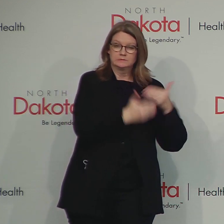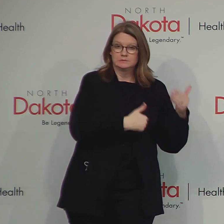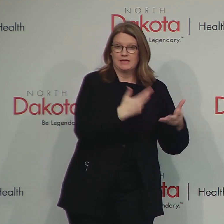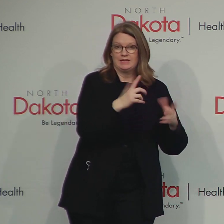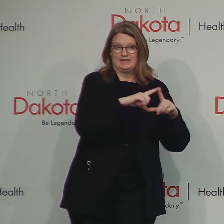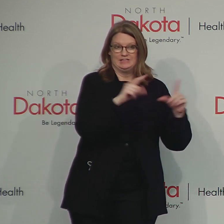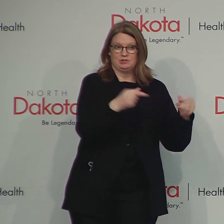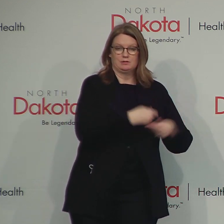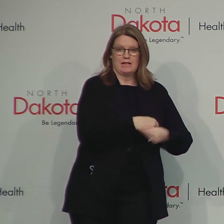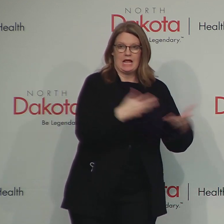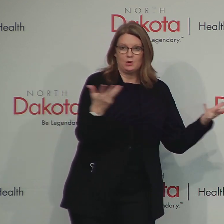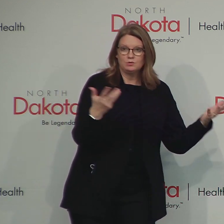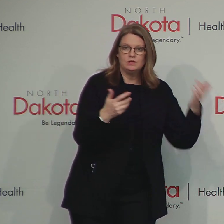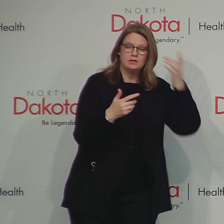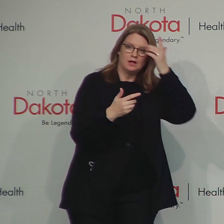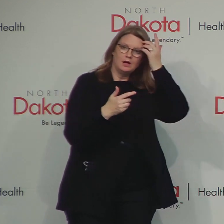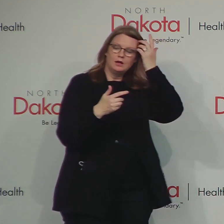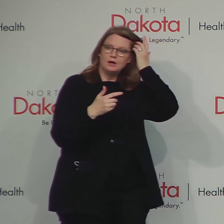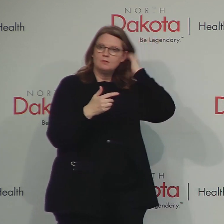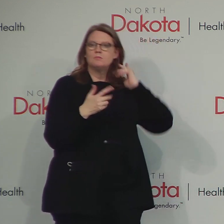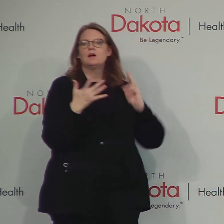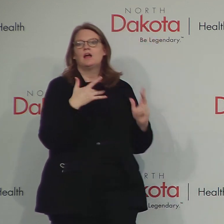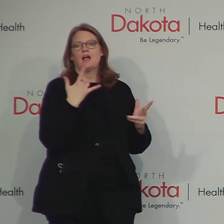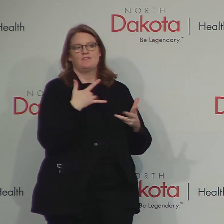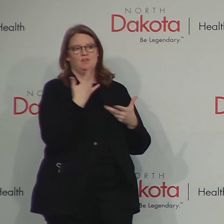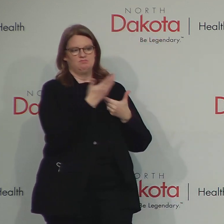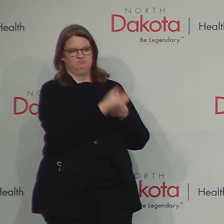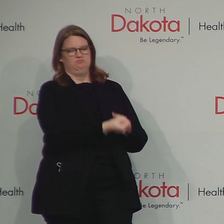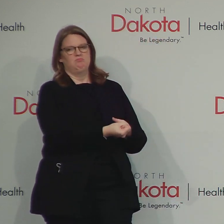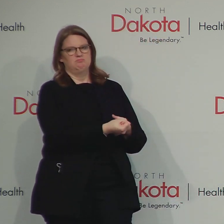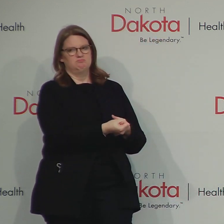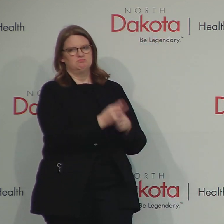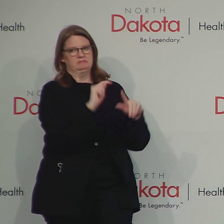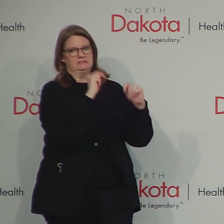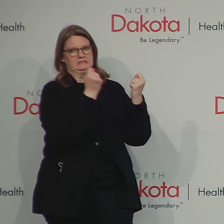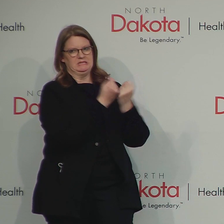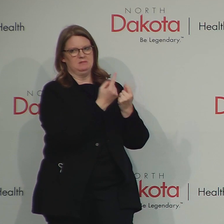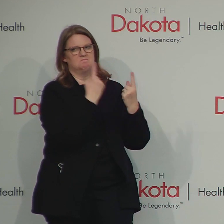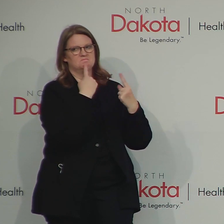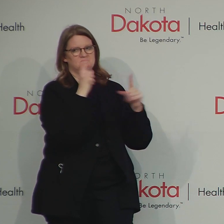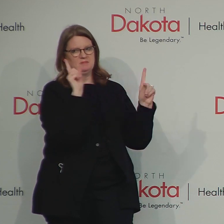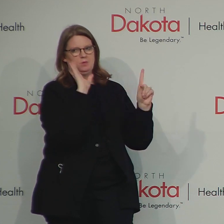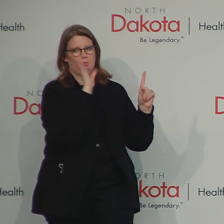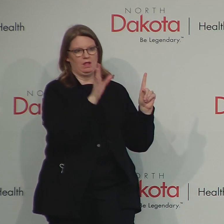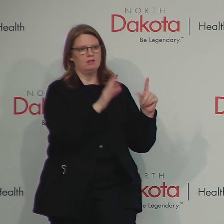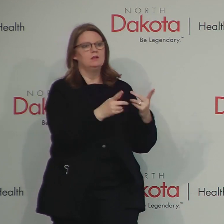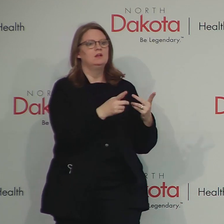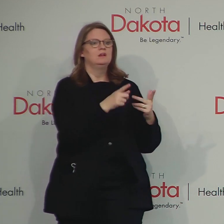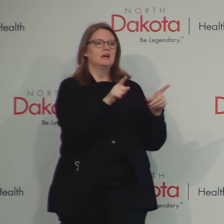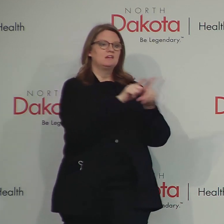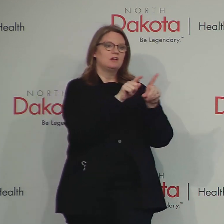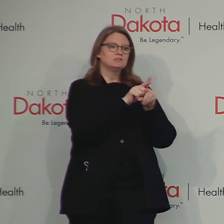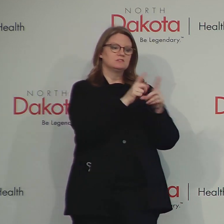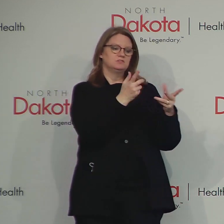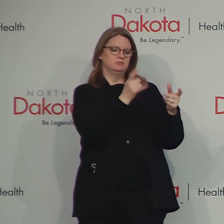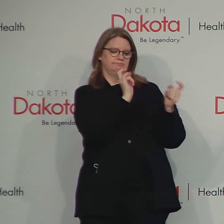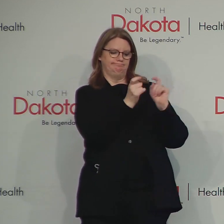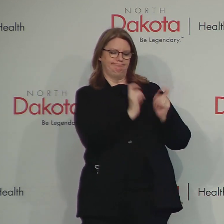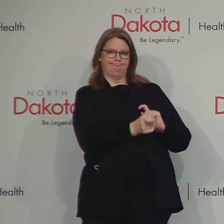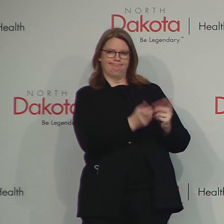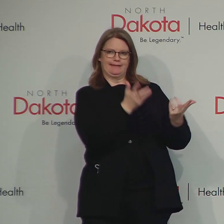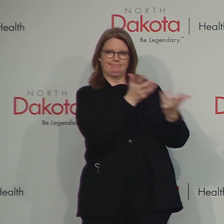out to people. So I've got a lot of confidence in that team over there to navigate this new set of regulations and the changes that'll